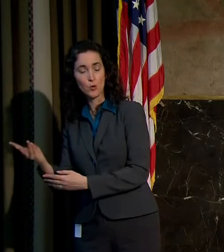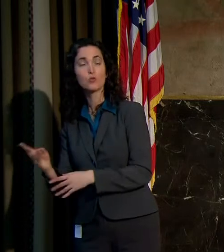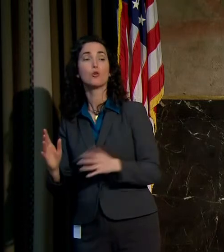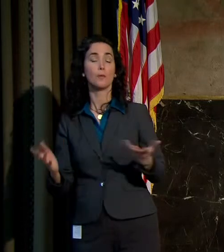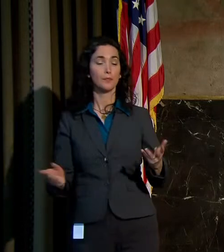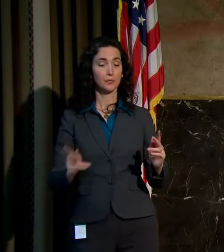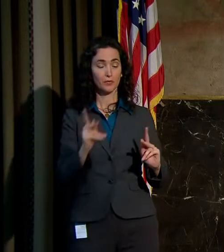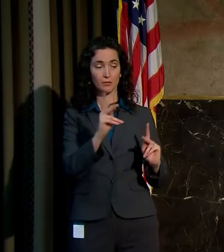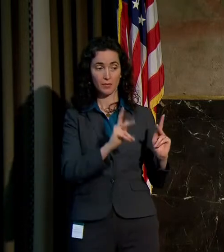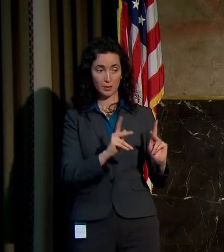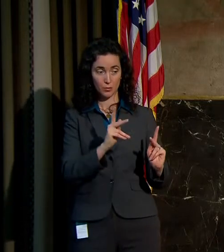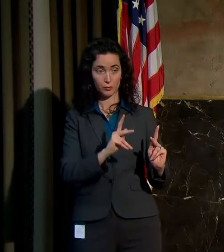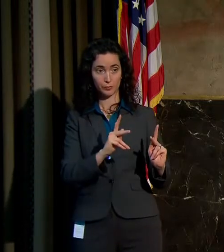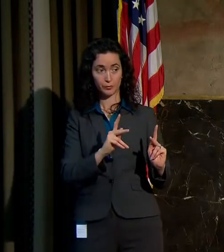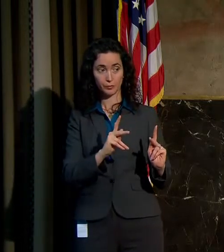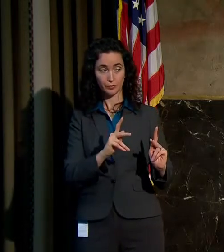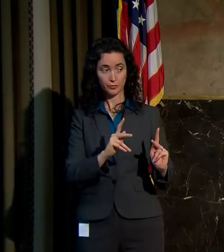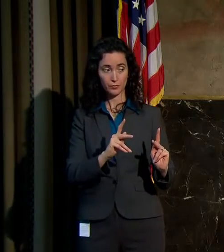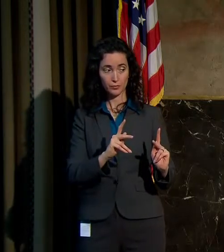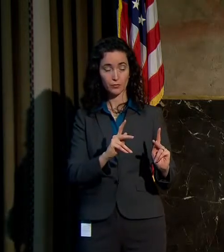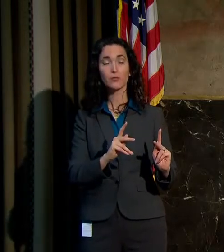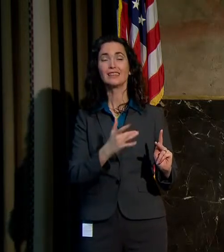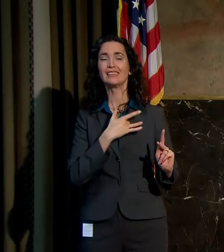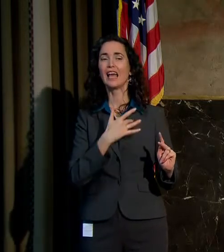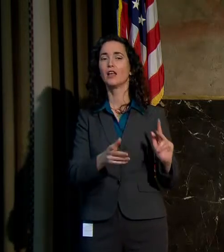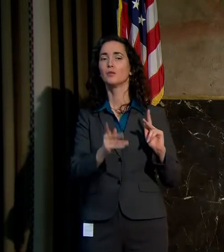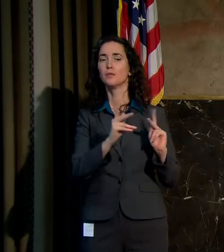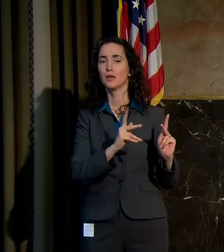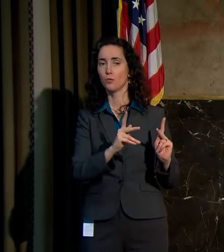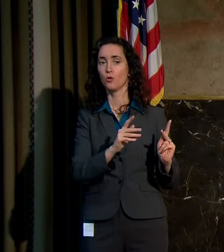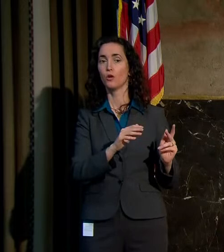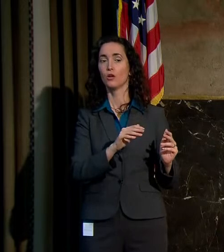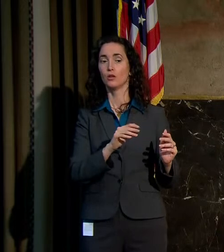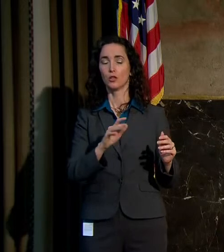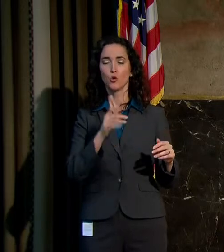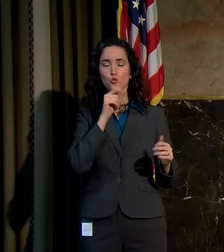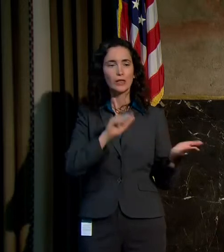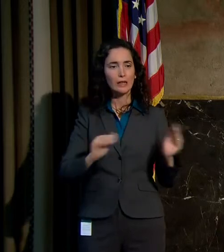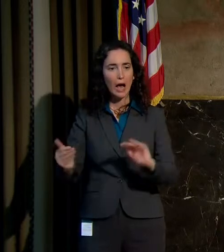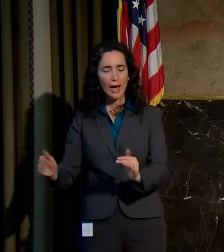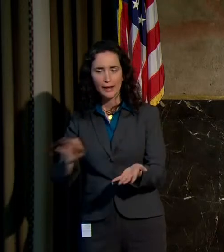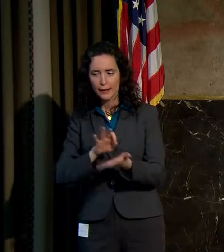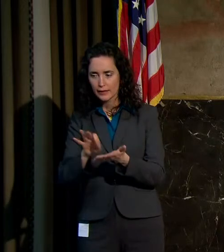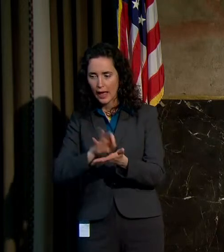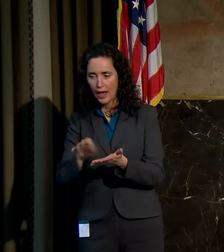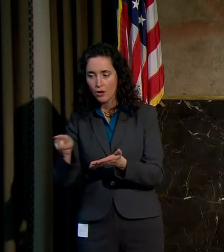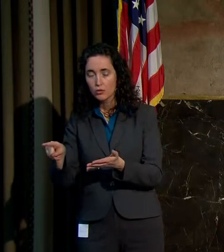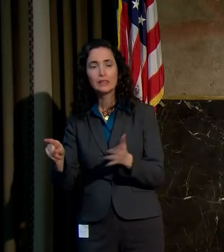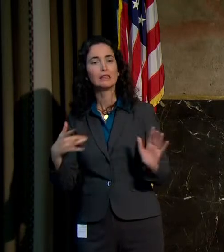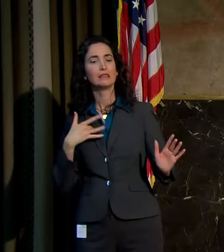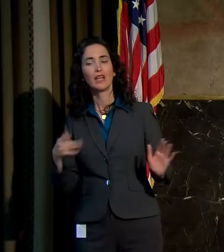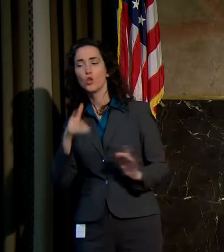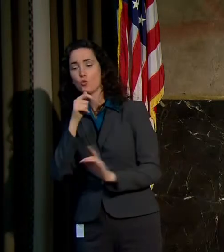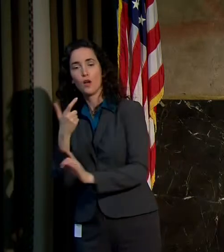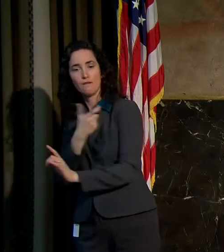fully vaccinated. So when you take a step back and look at that, and these vaccines, even though their effectiveness